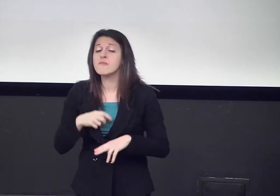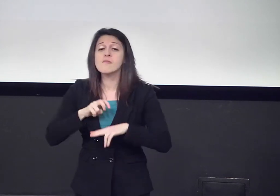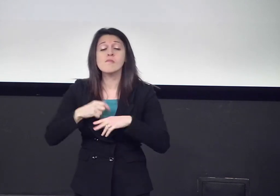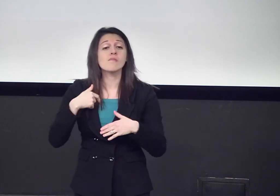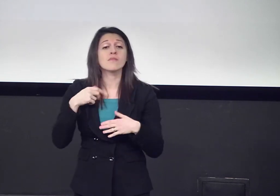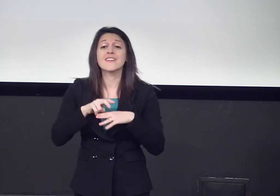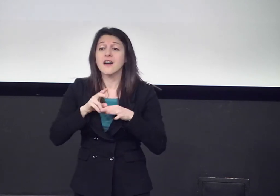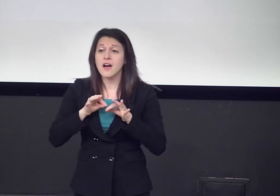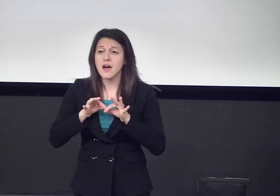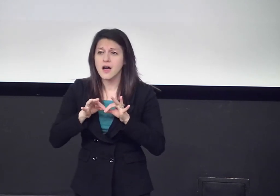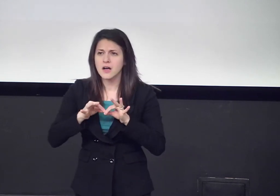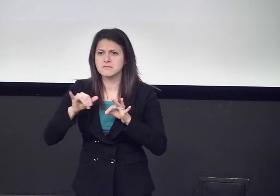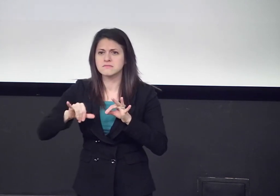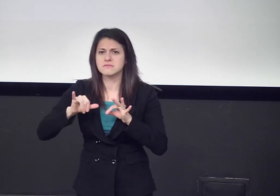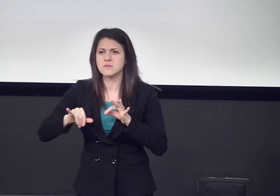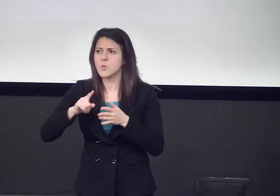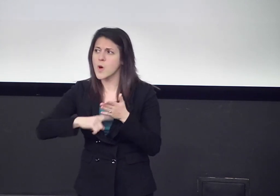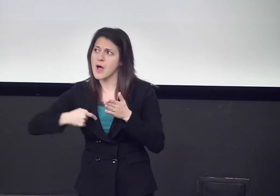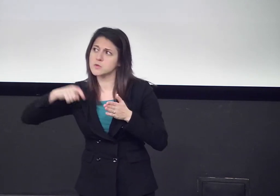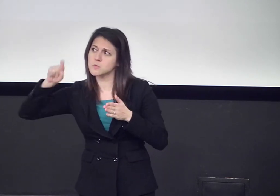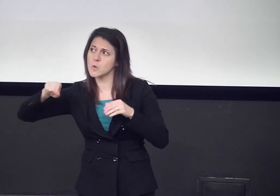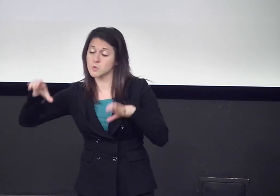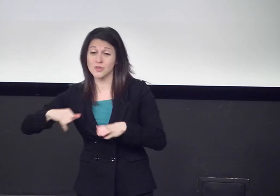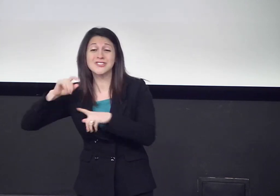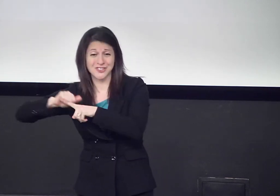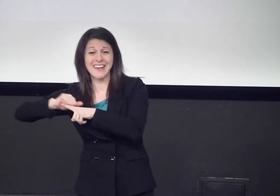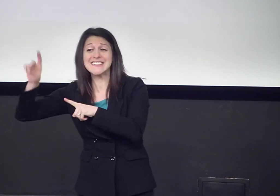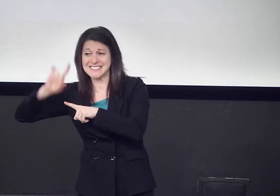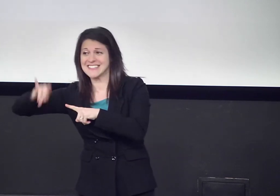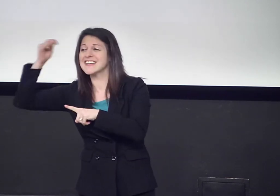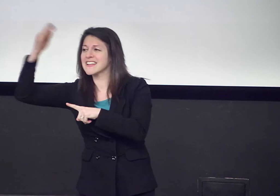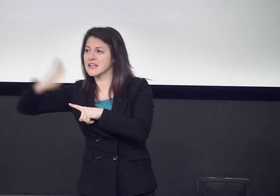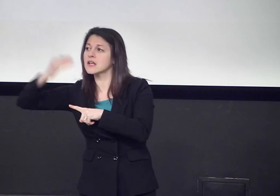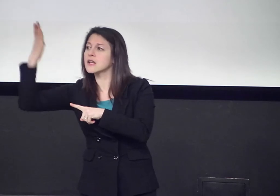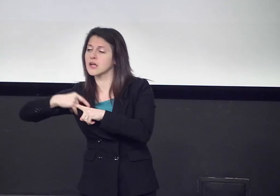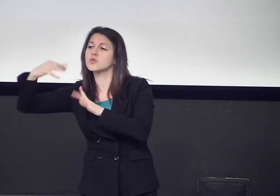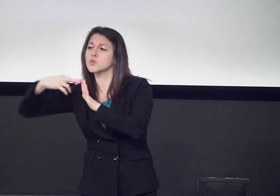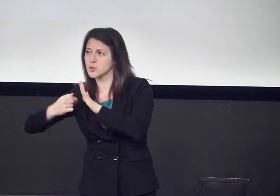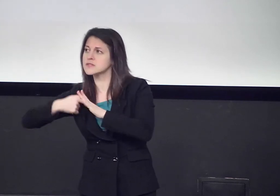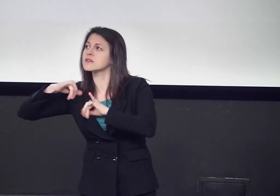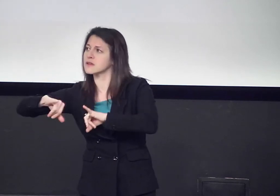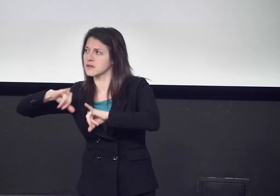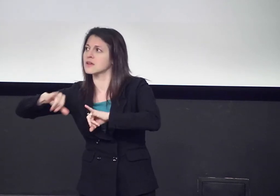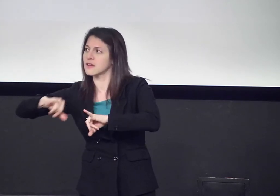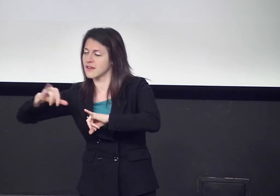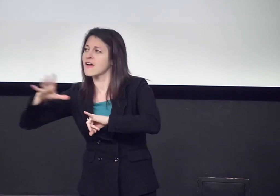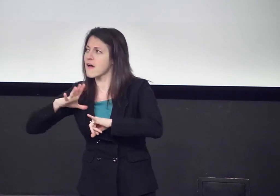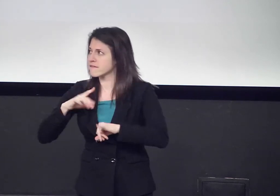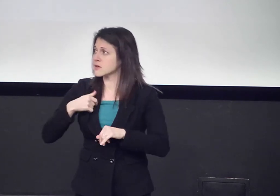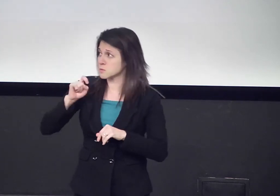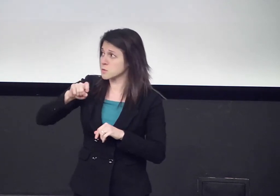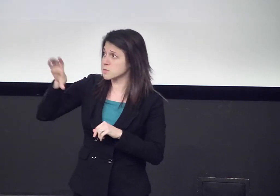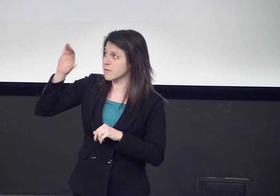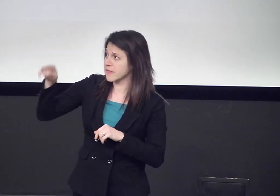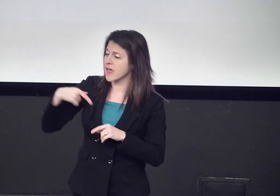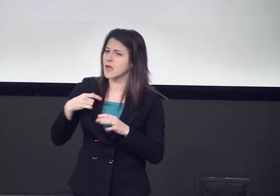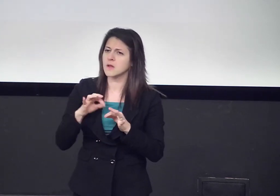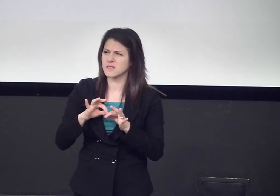calls. It was amazing to me to see this type of technology. And as I had been trained on the different rules that I needed to abide